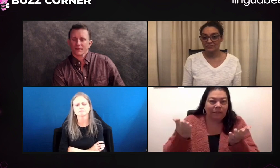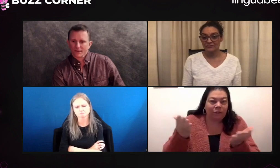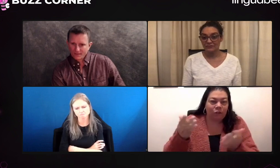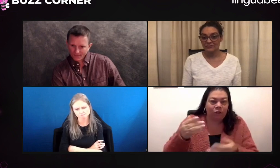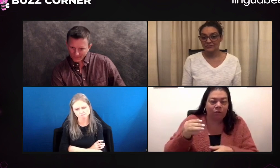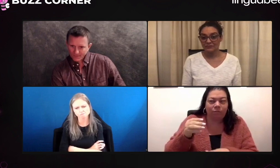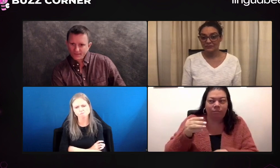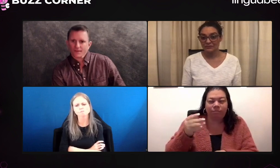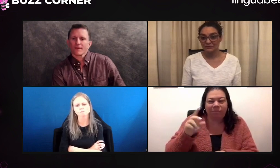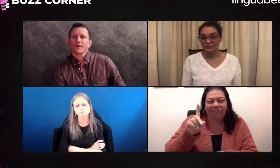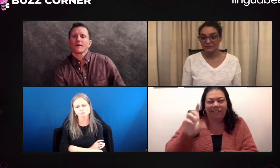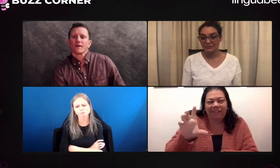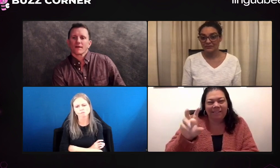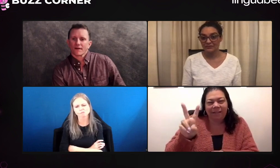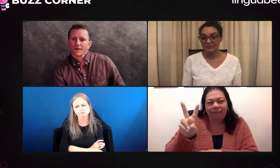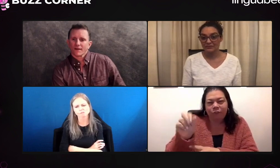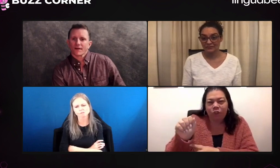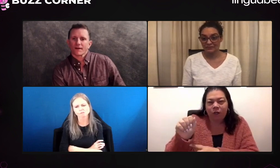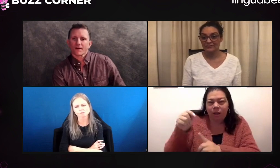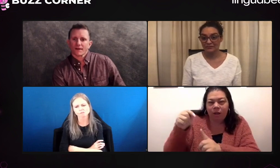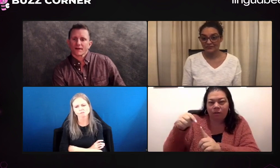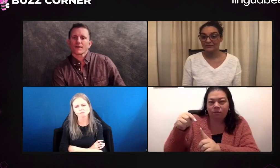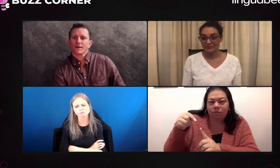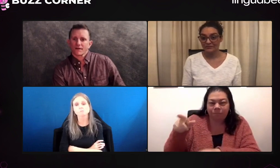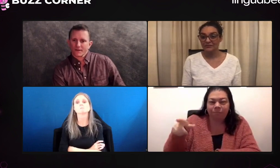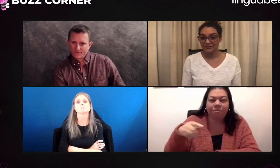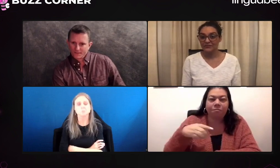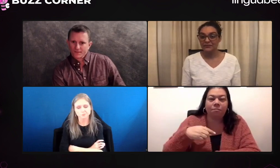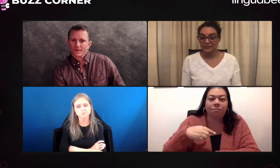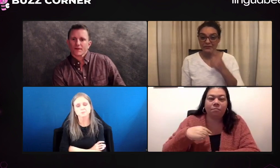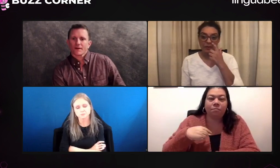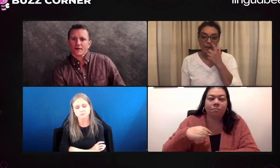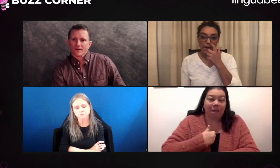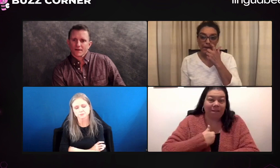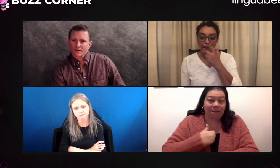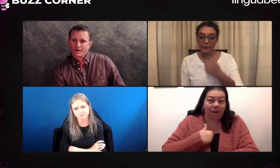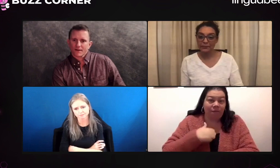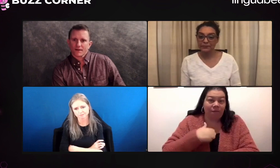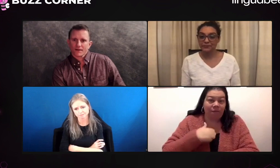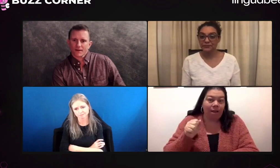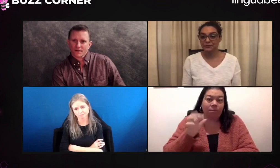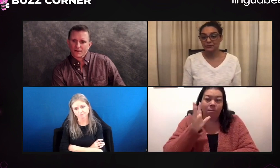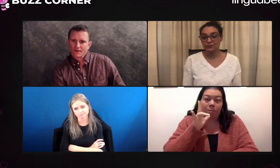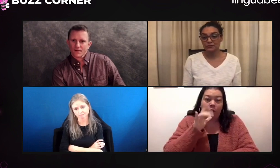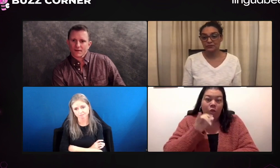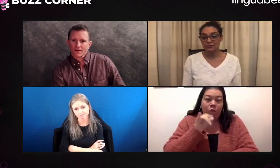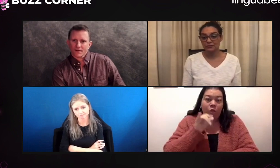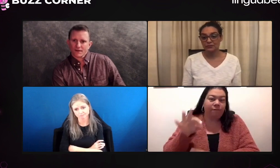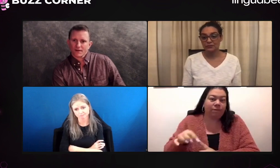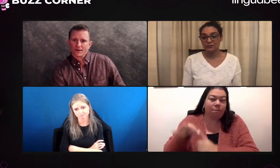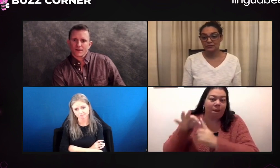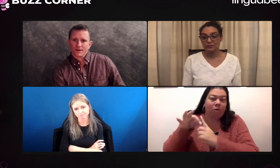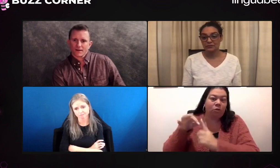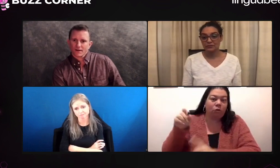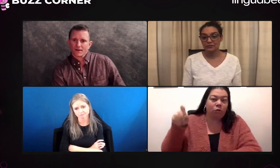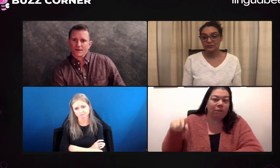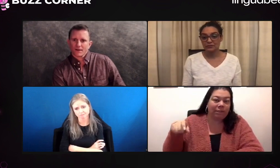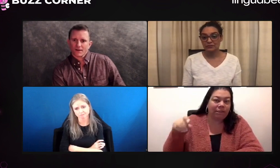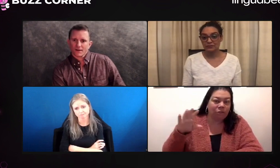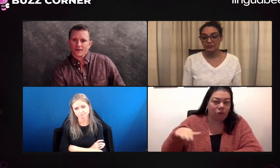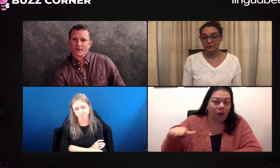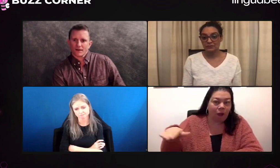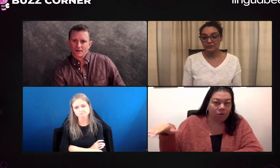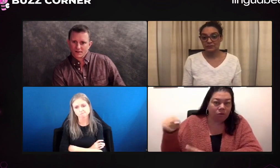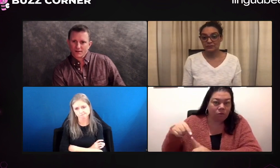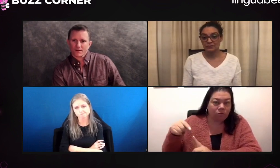within the interpreting community. And I am an advocate here at a hospital locally. And I